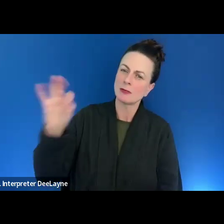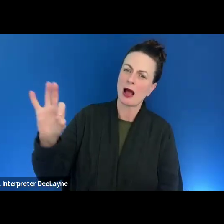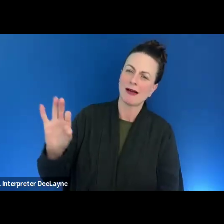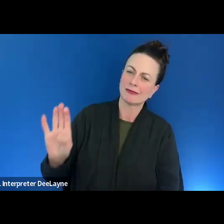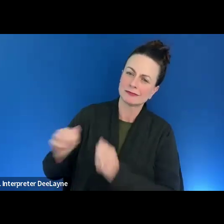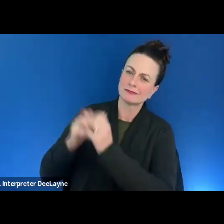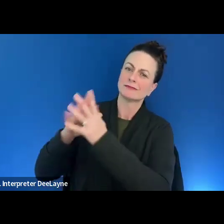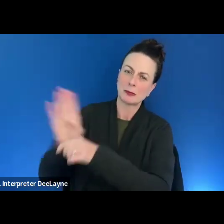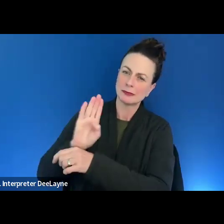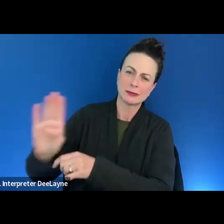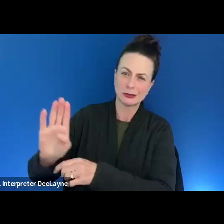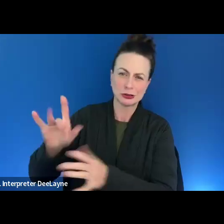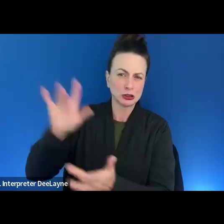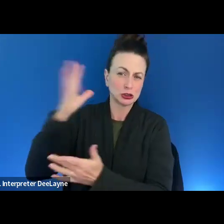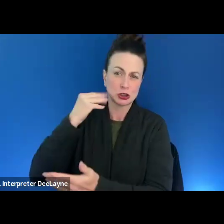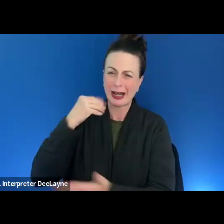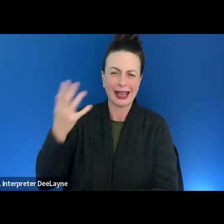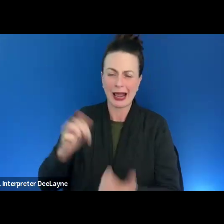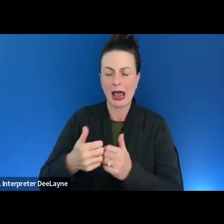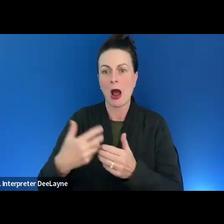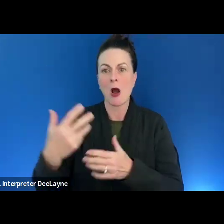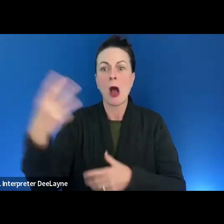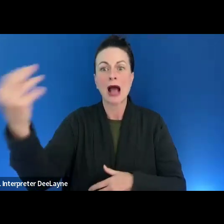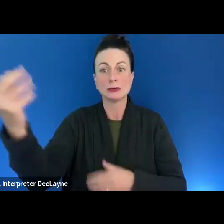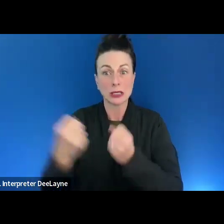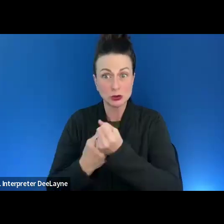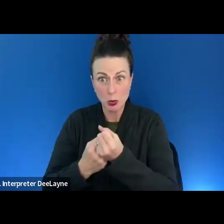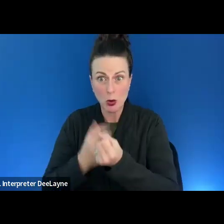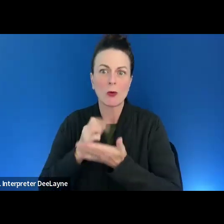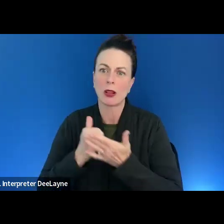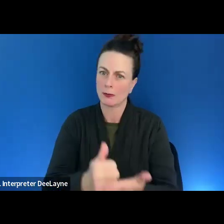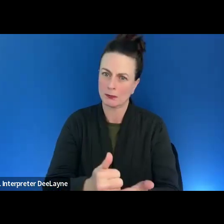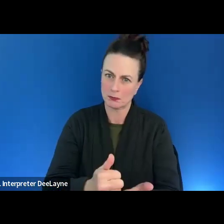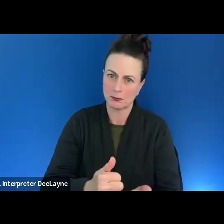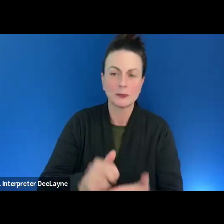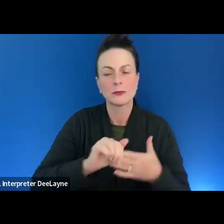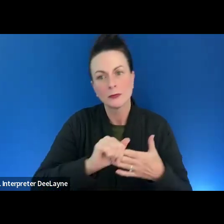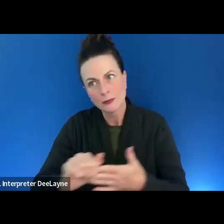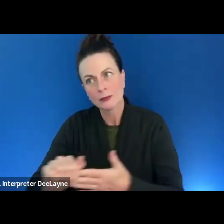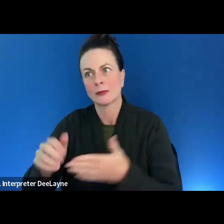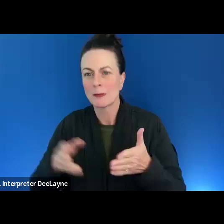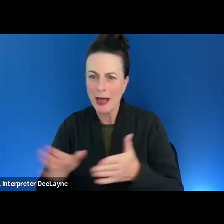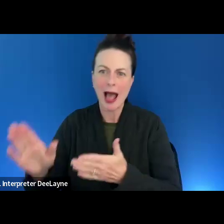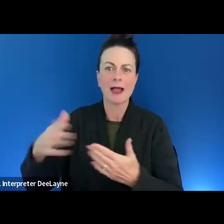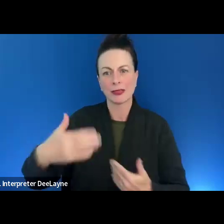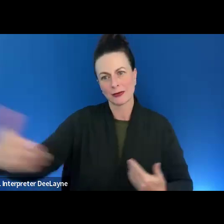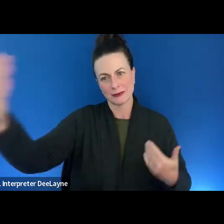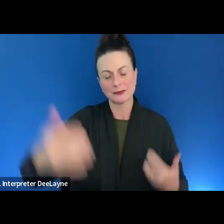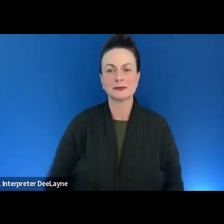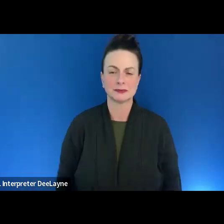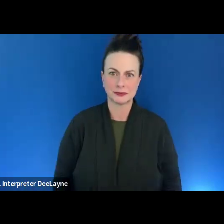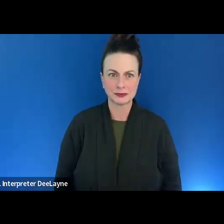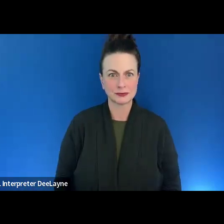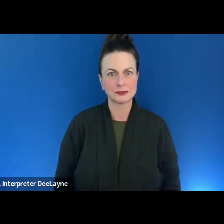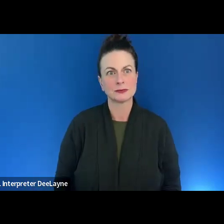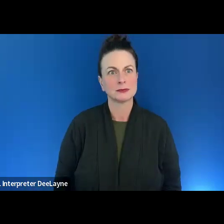entrepreneurial journey and how having outside of support is really going to help you and help guide your path moving forward.